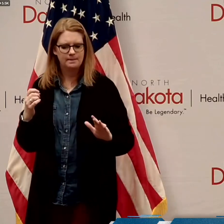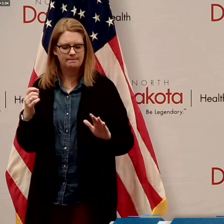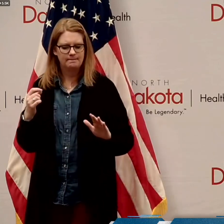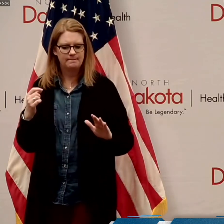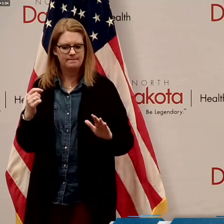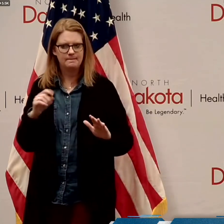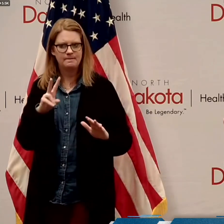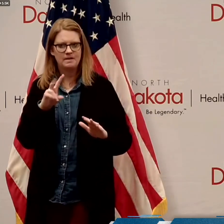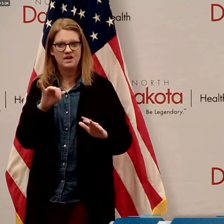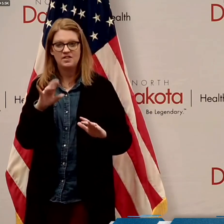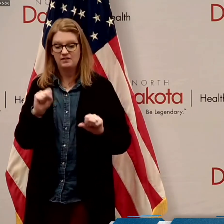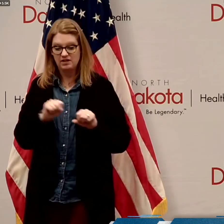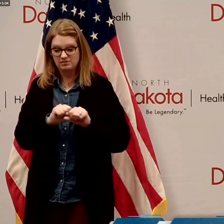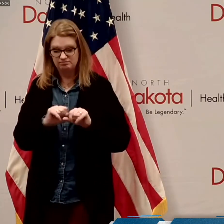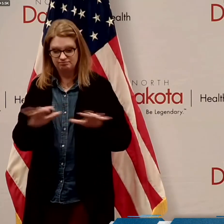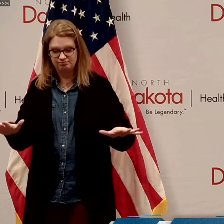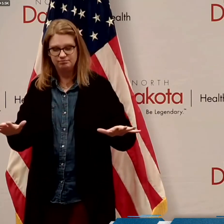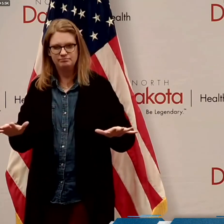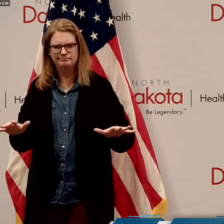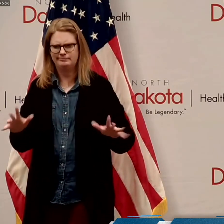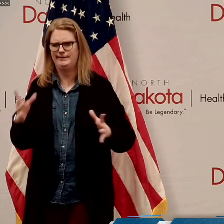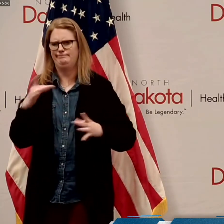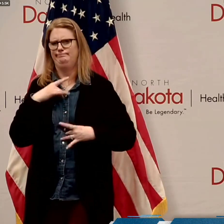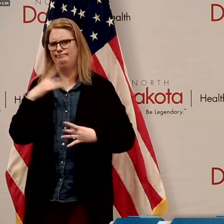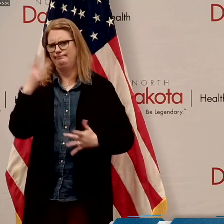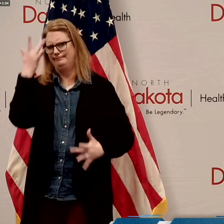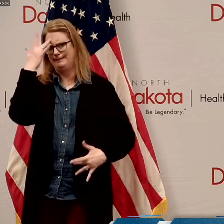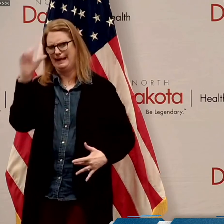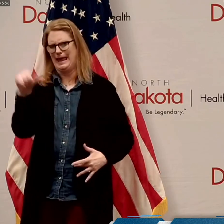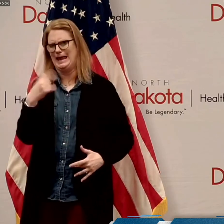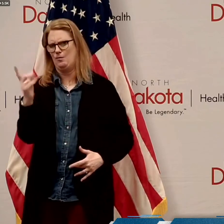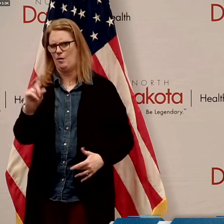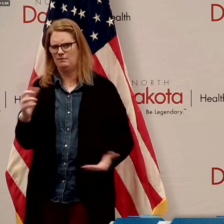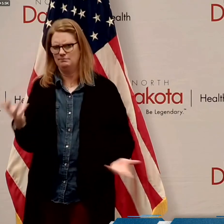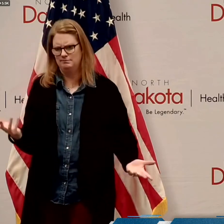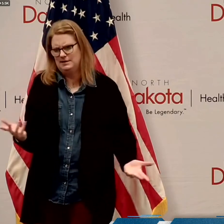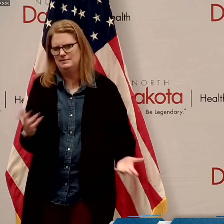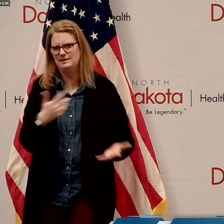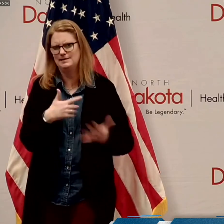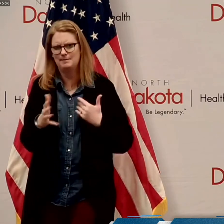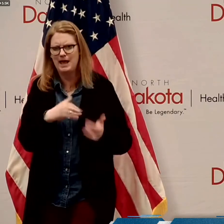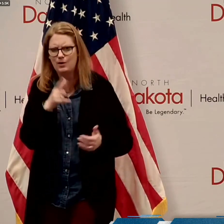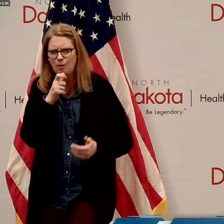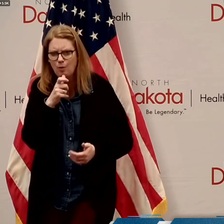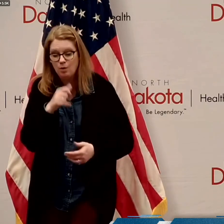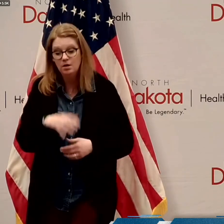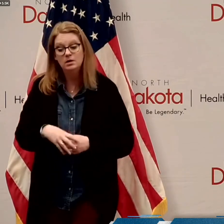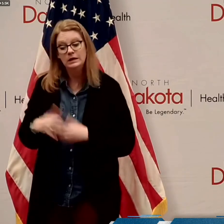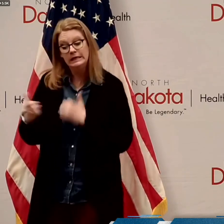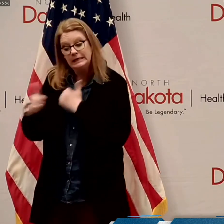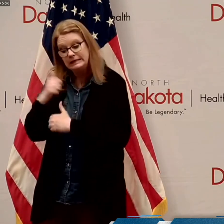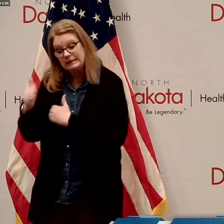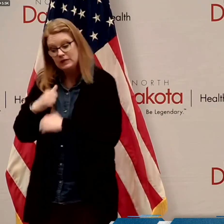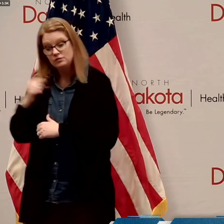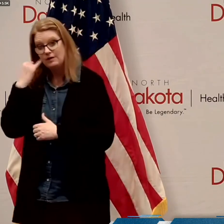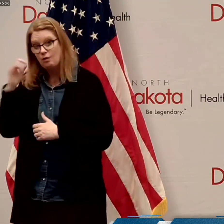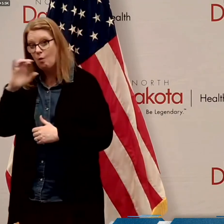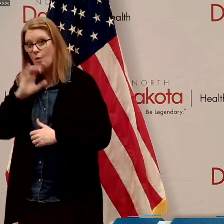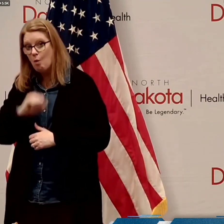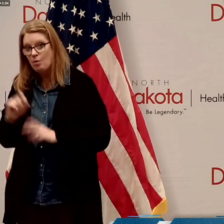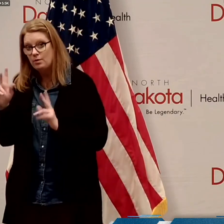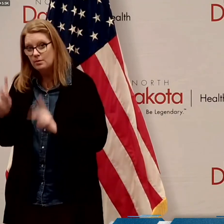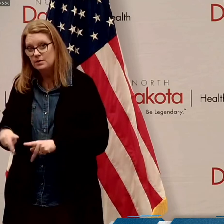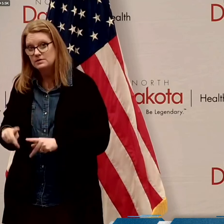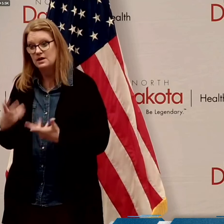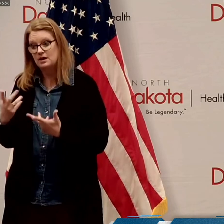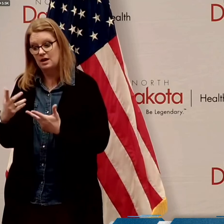the virus can hit anyone. It is more deadly if you're elderly and have underlying health conditions, but it